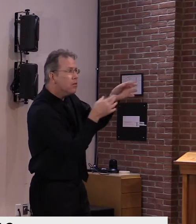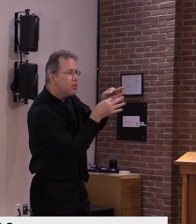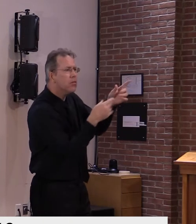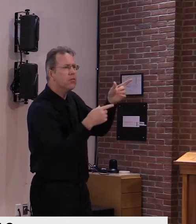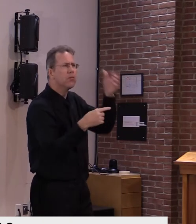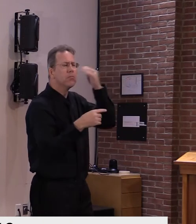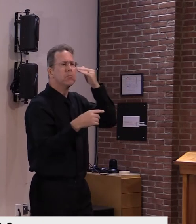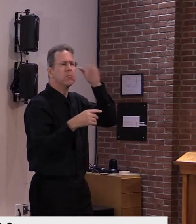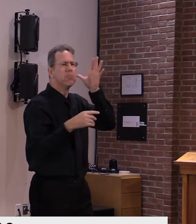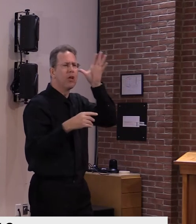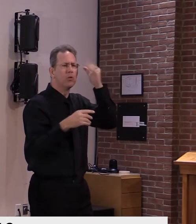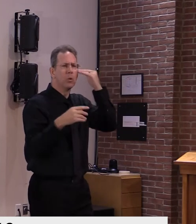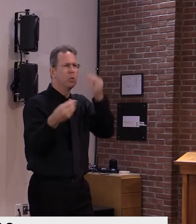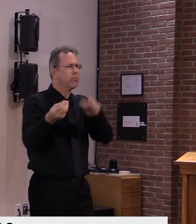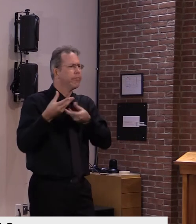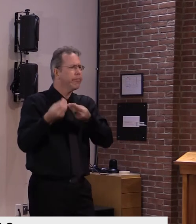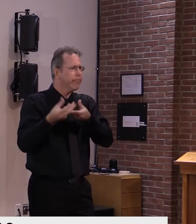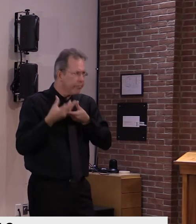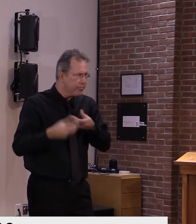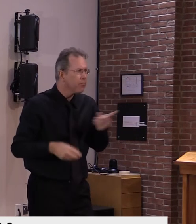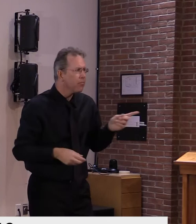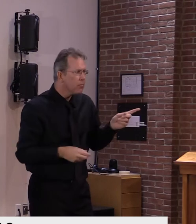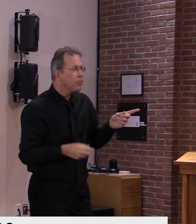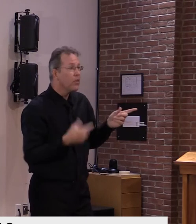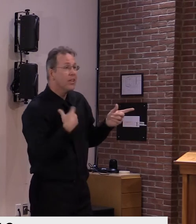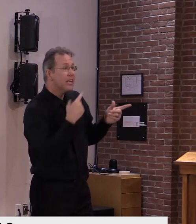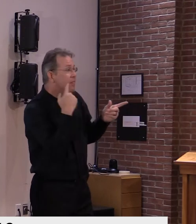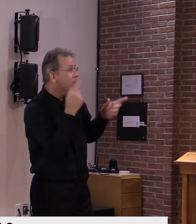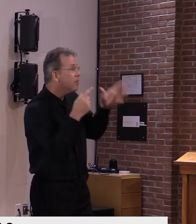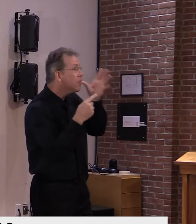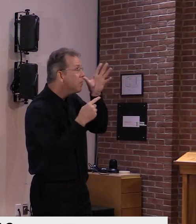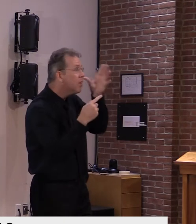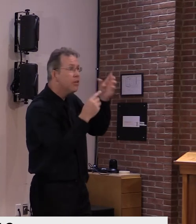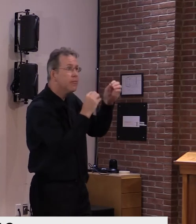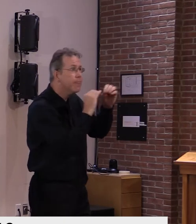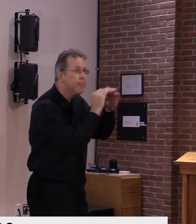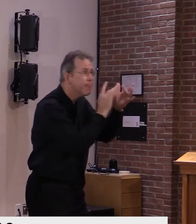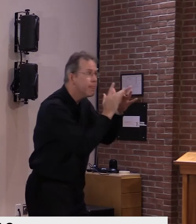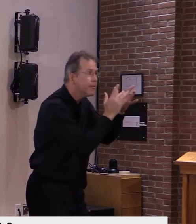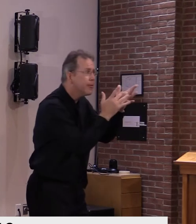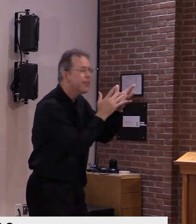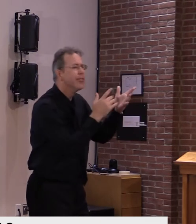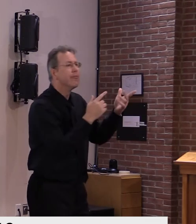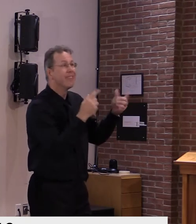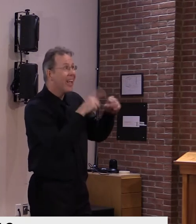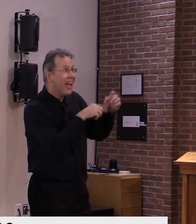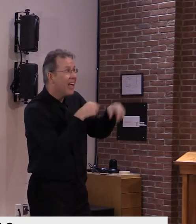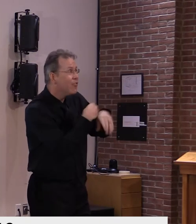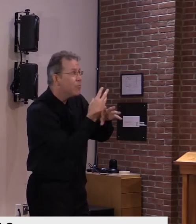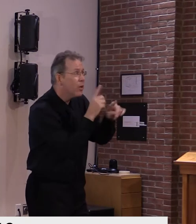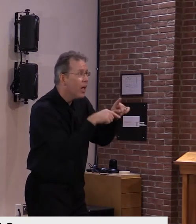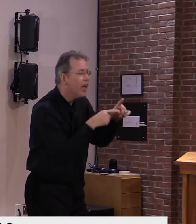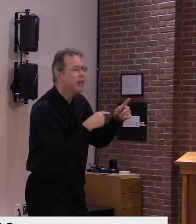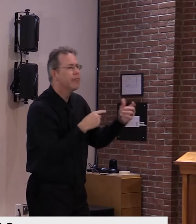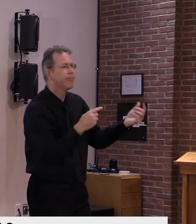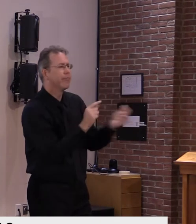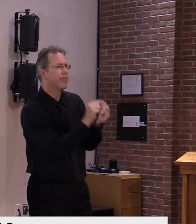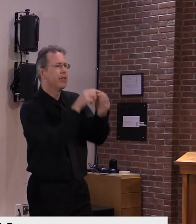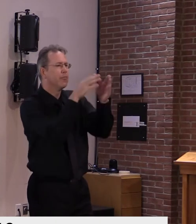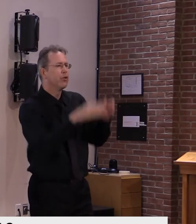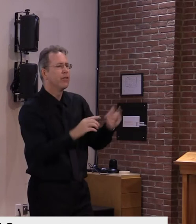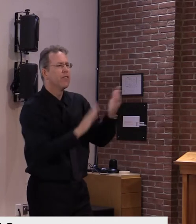don't do it online, it does get down into in-person or a notice sent in with their